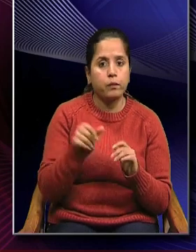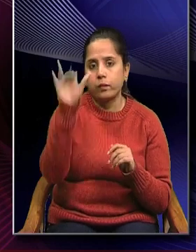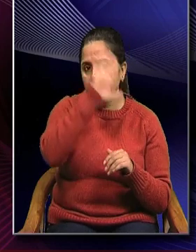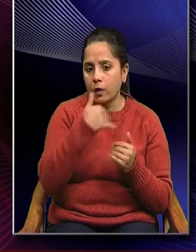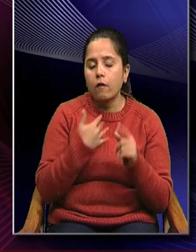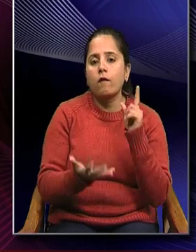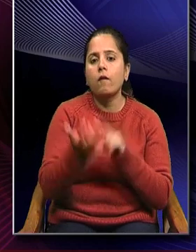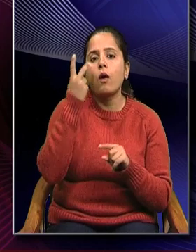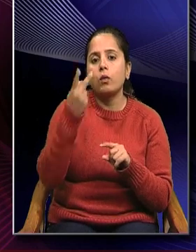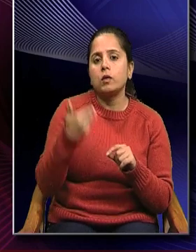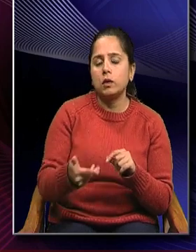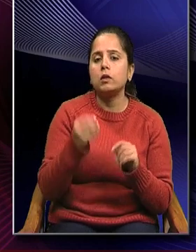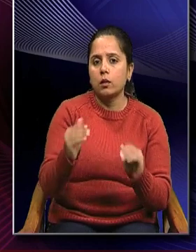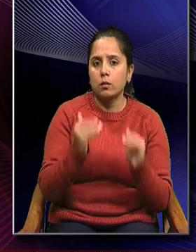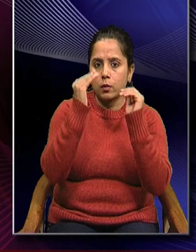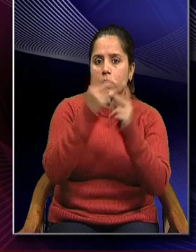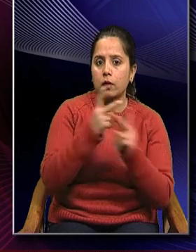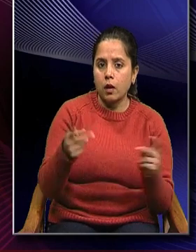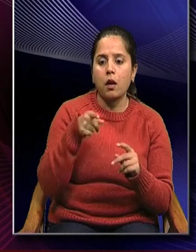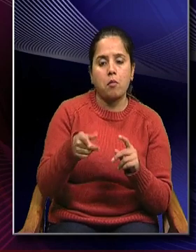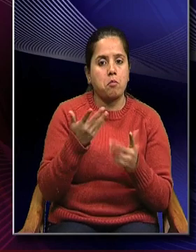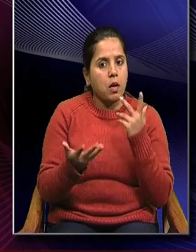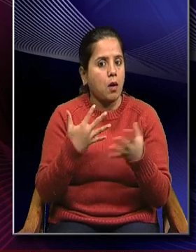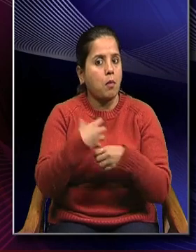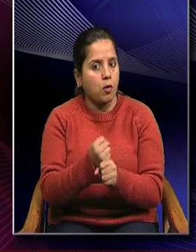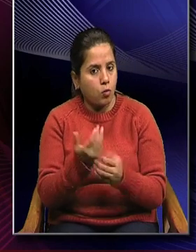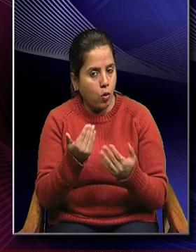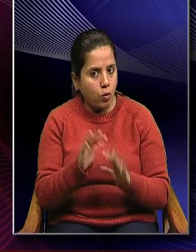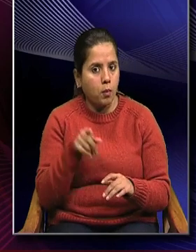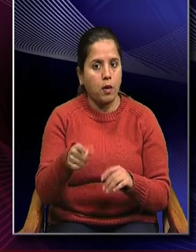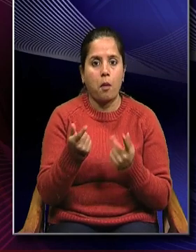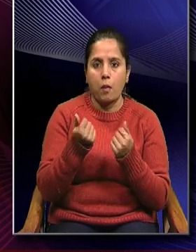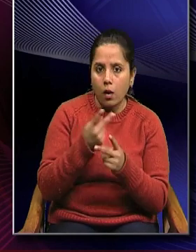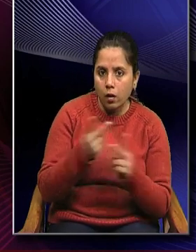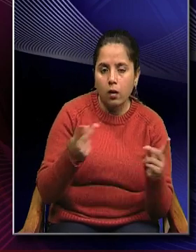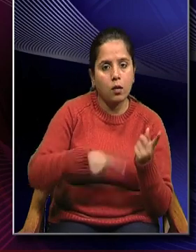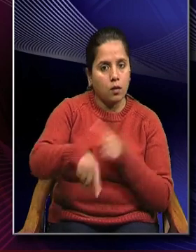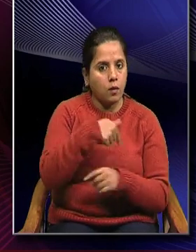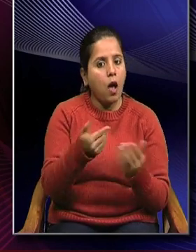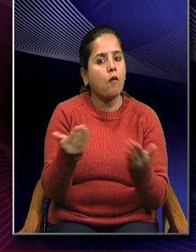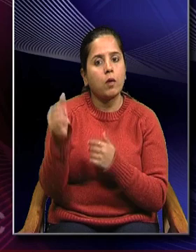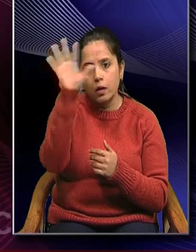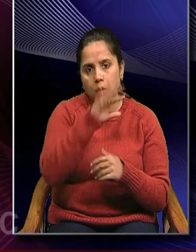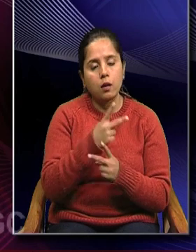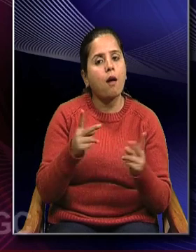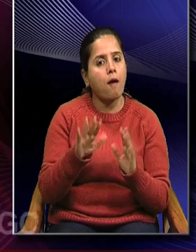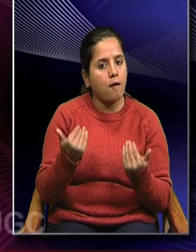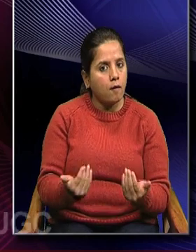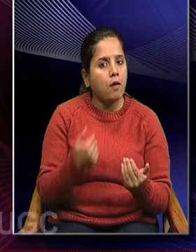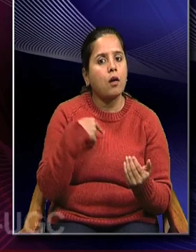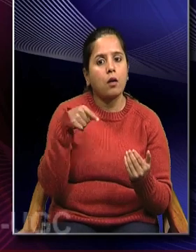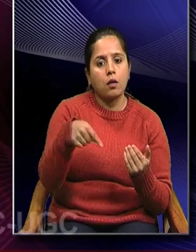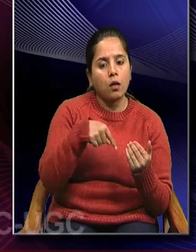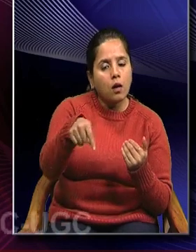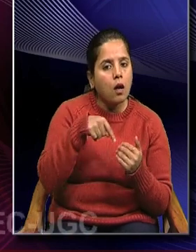we find that some advances could have been made with the kind of wealth which was available in India, but we find that during the